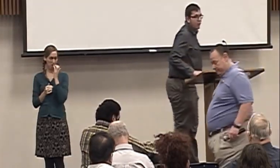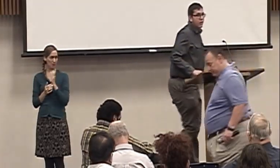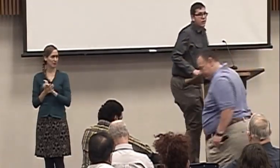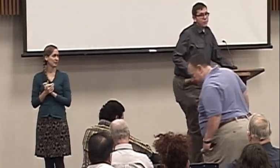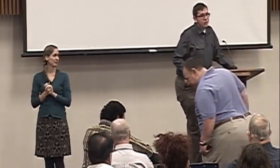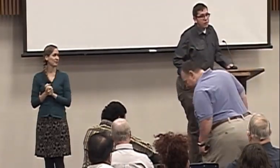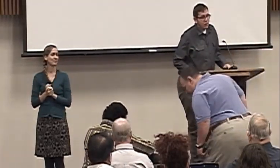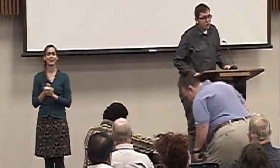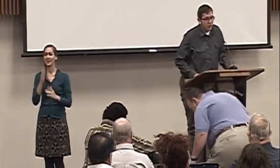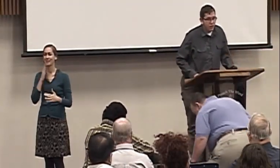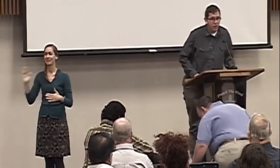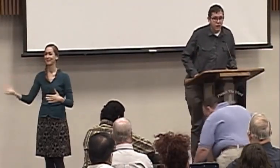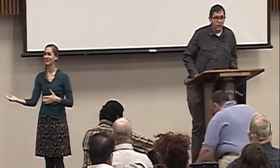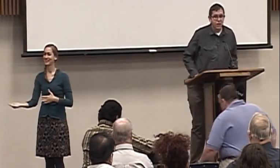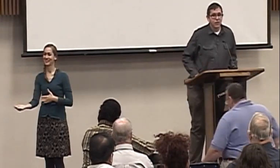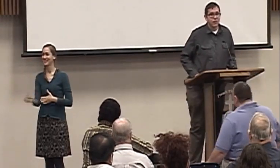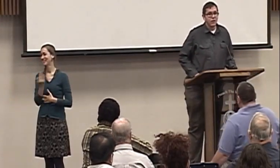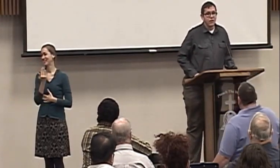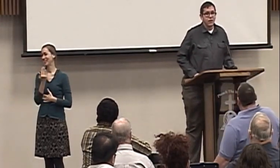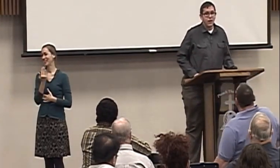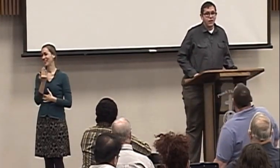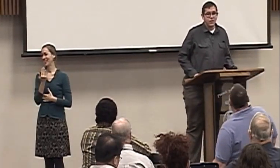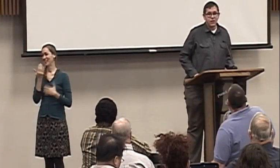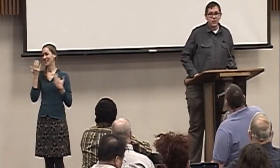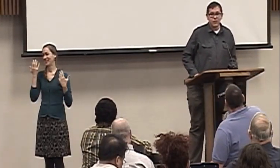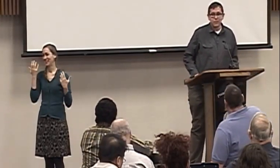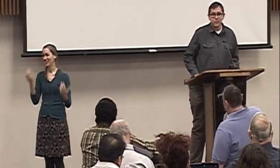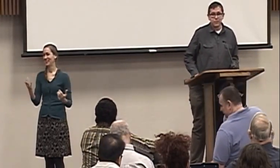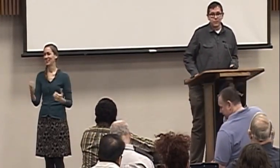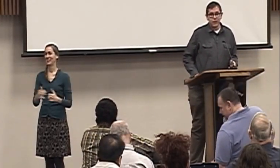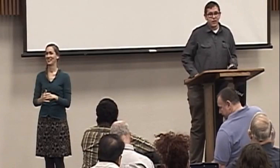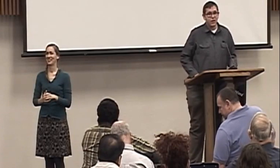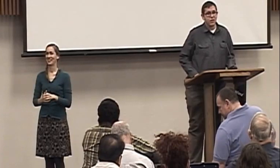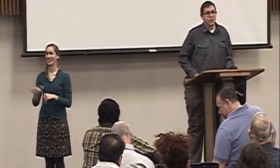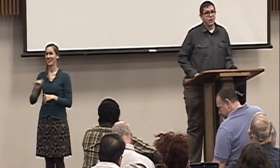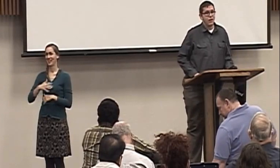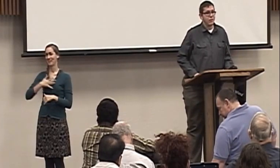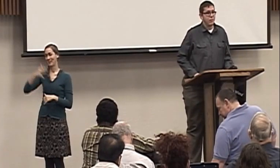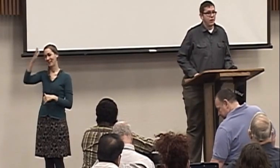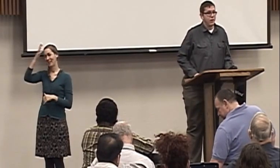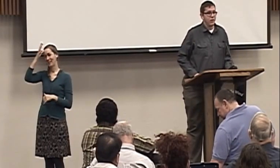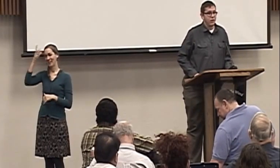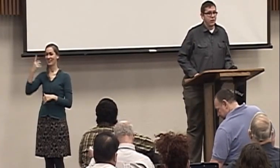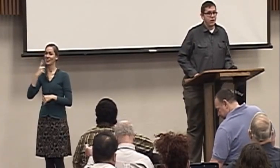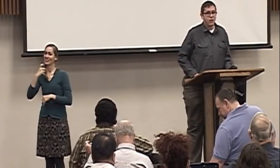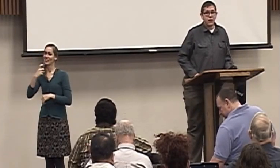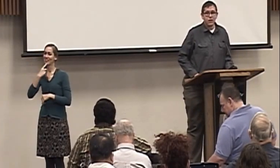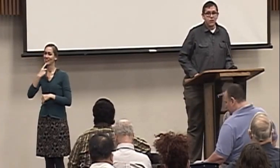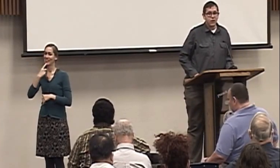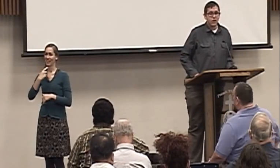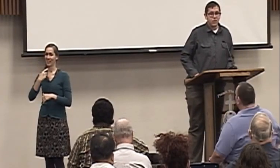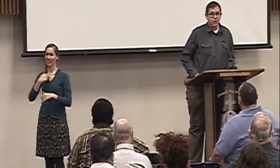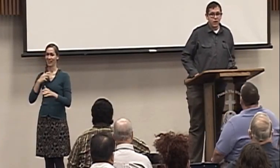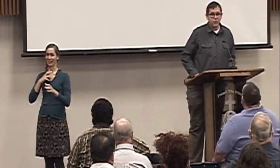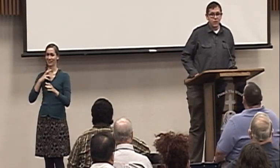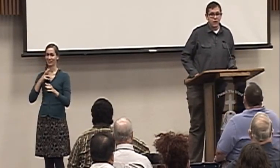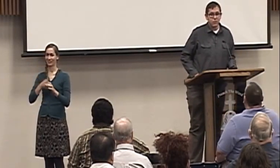Good morning. So, as my dad just said, I was part of the first AIM team 4